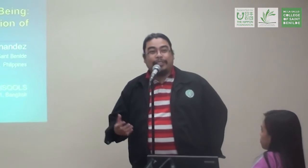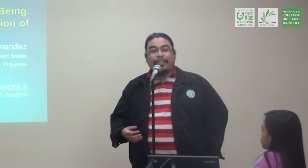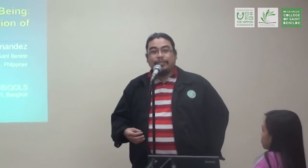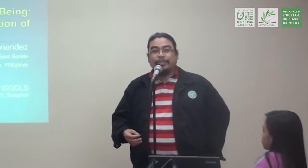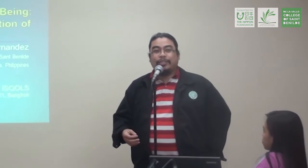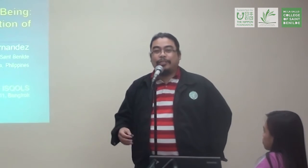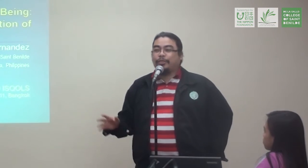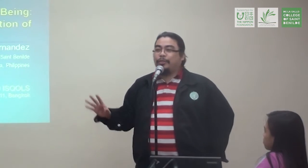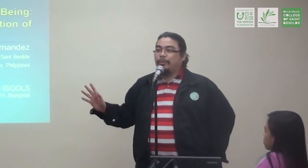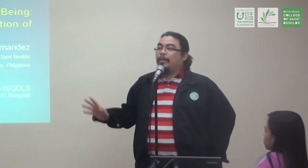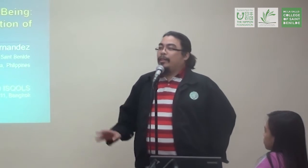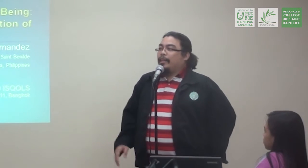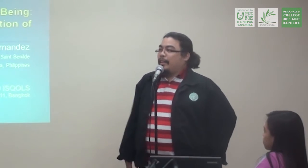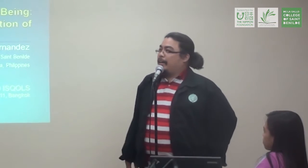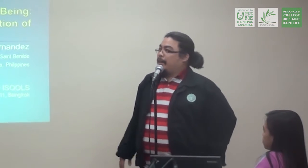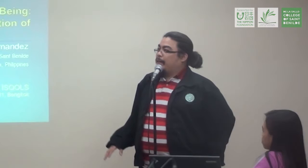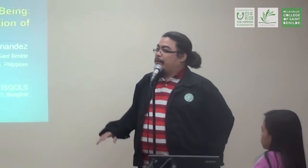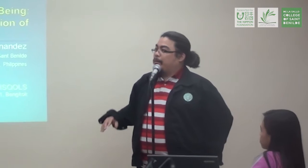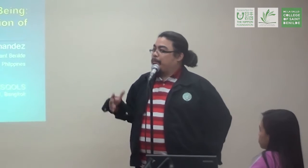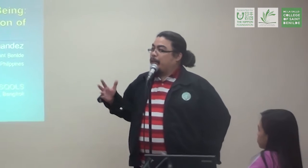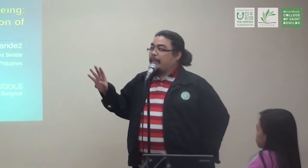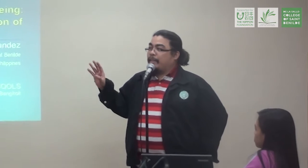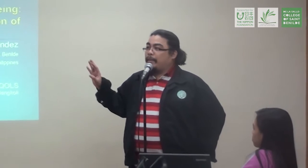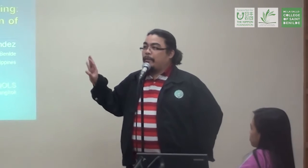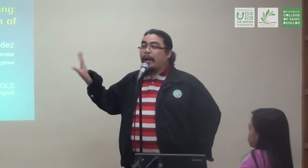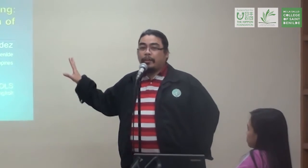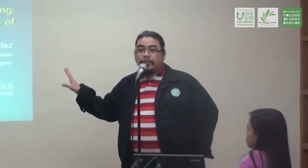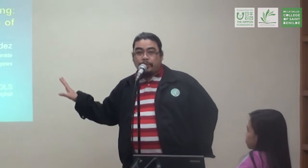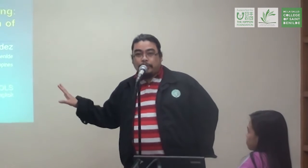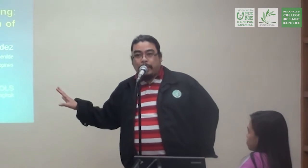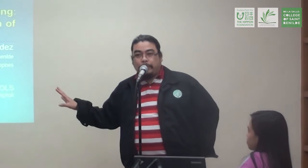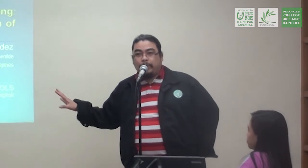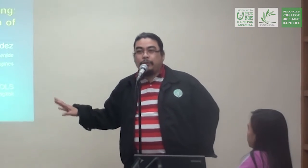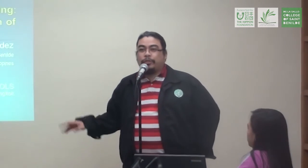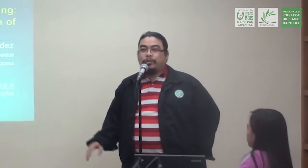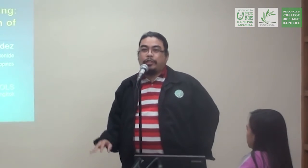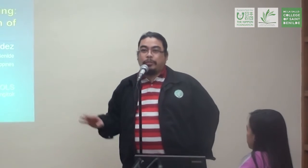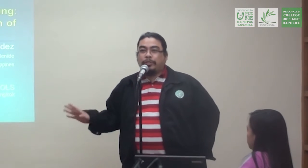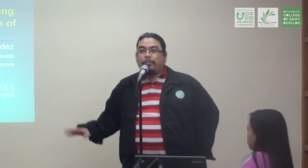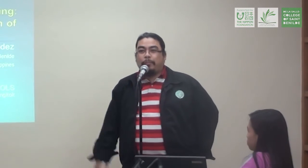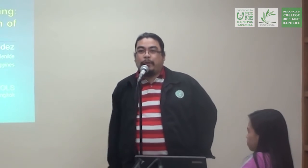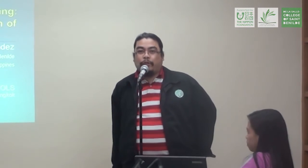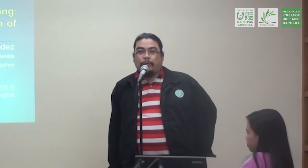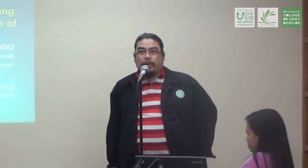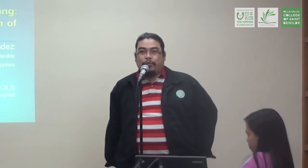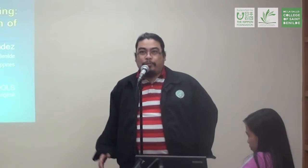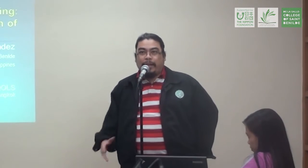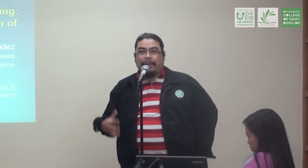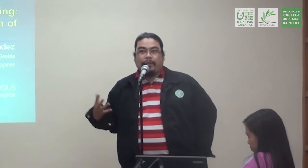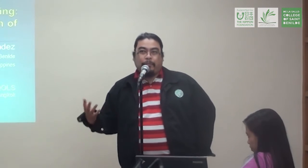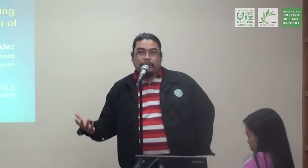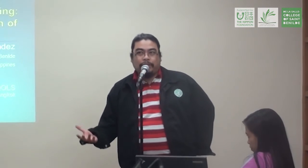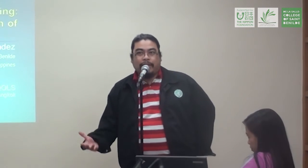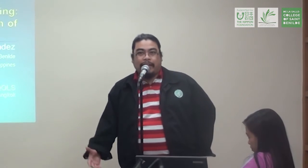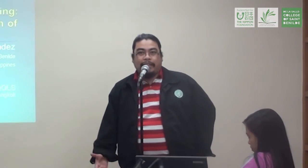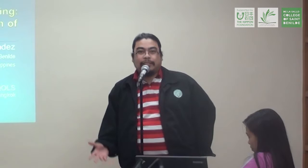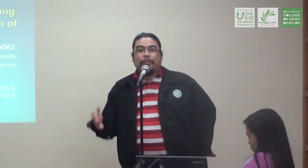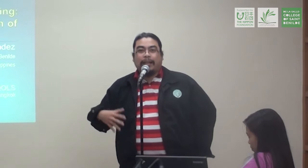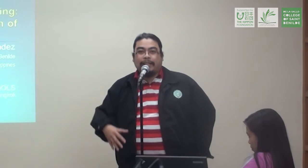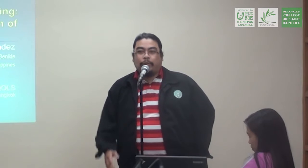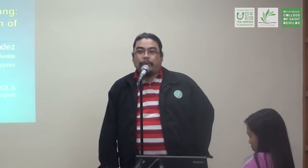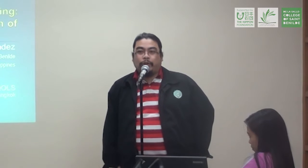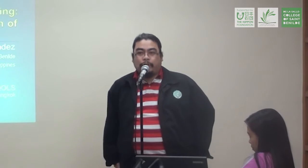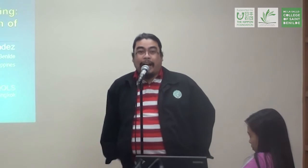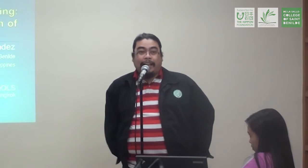in that presentation. So, and then background on this paper also, this was a paper for one of my PhD